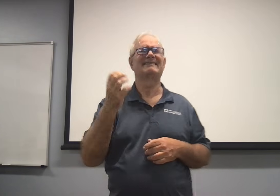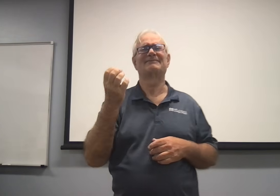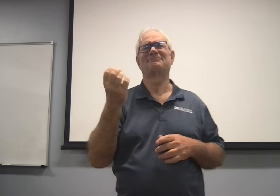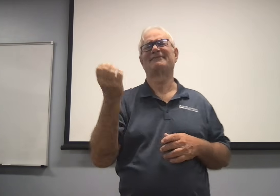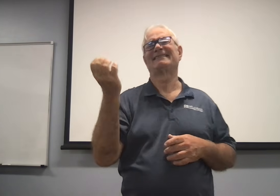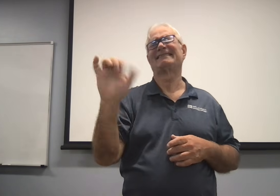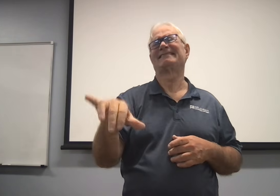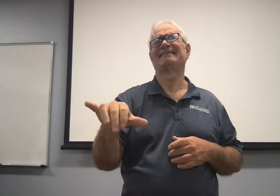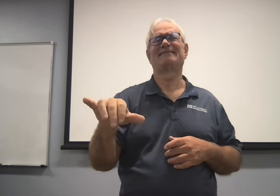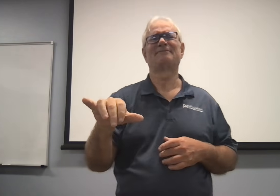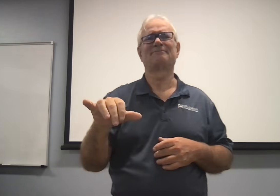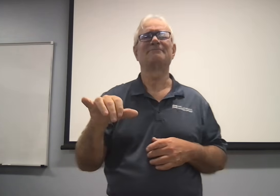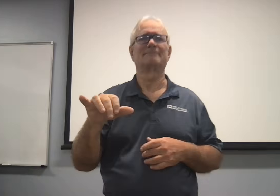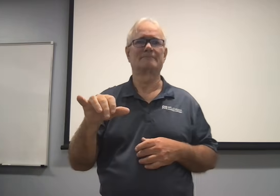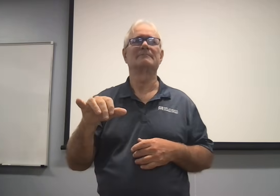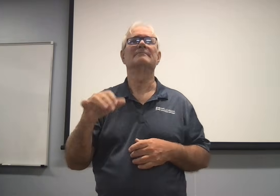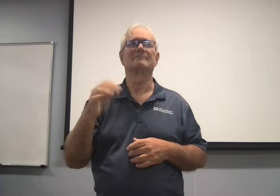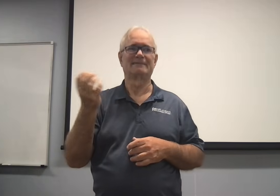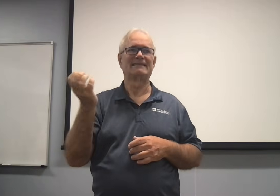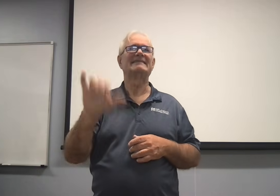my goodness, that was easy.